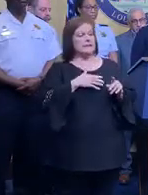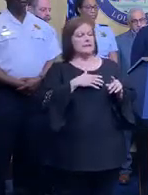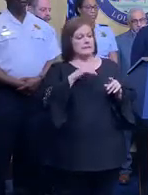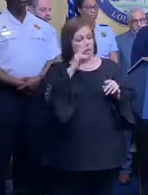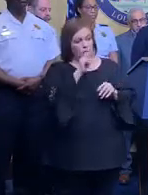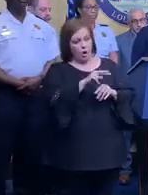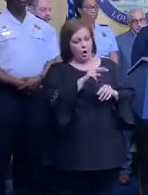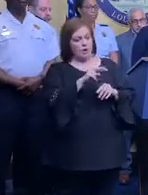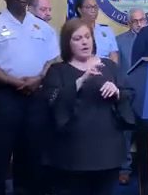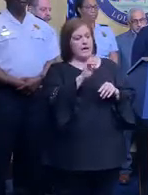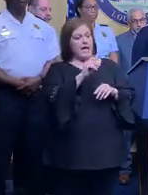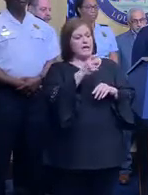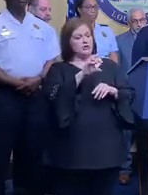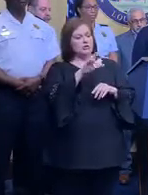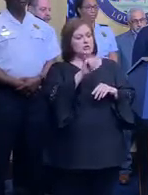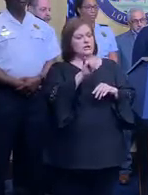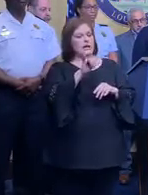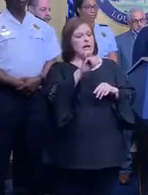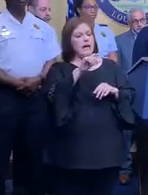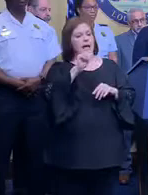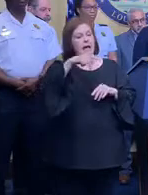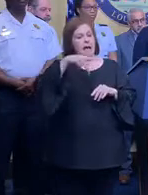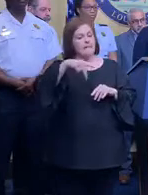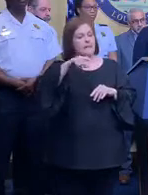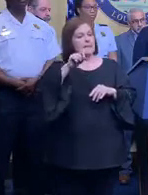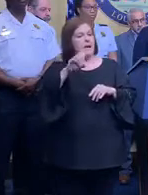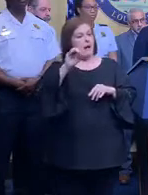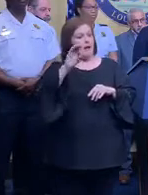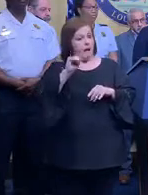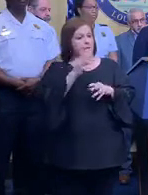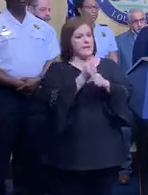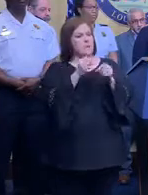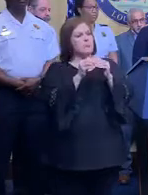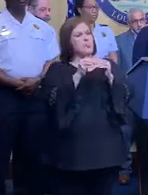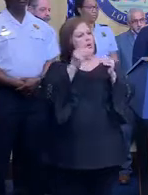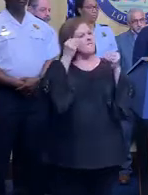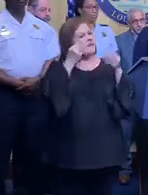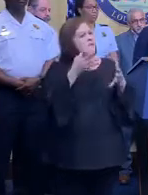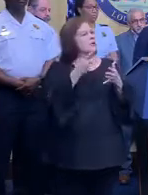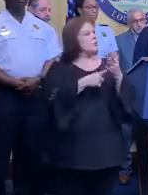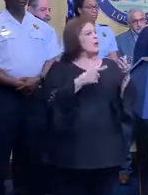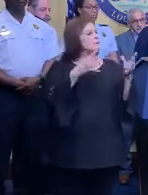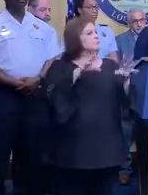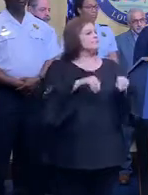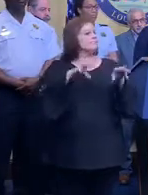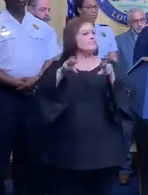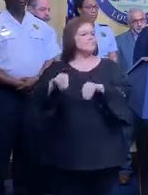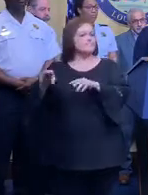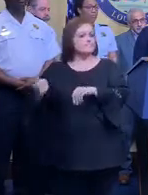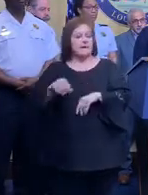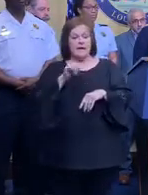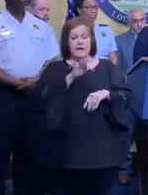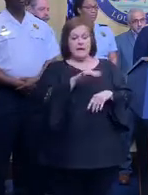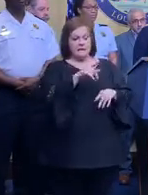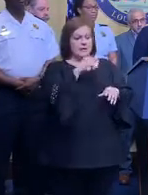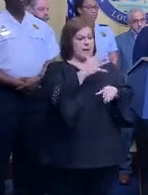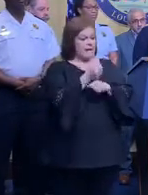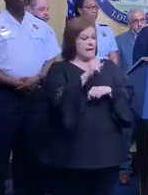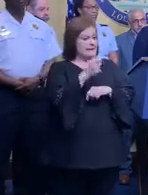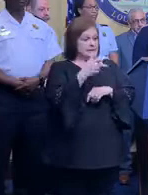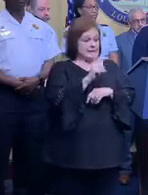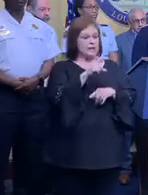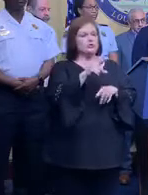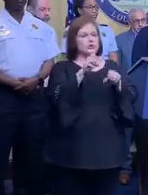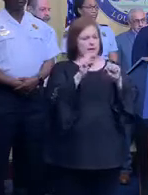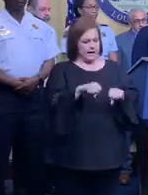the free Entergy app by visiting EnergyApp.com. Also, if you have not already signed up for text alerts, you